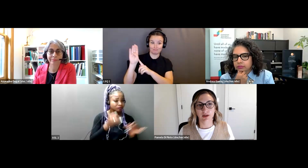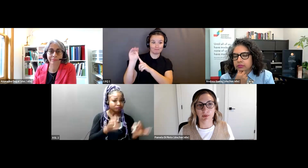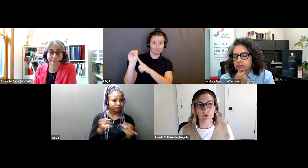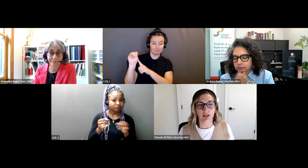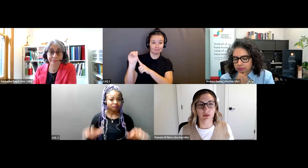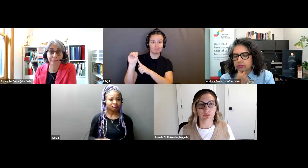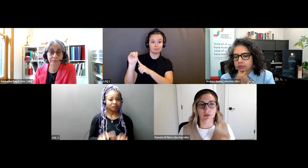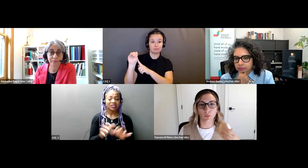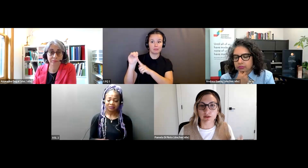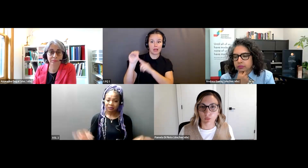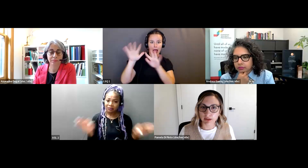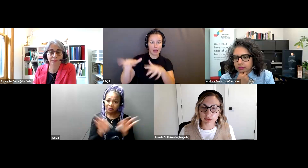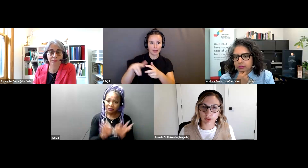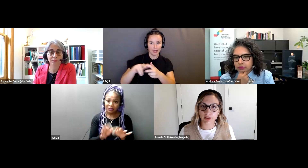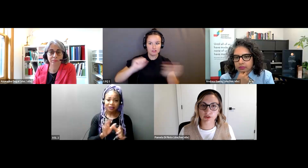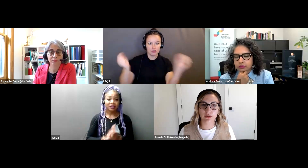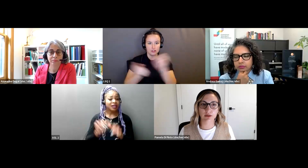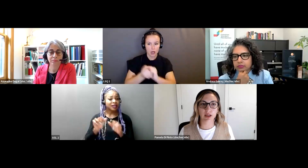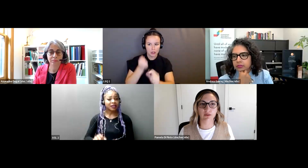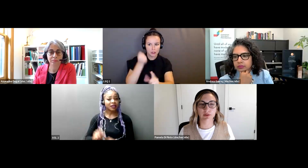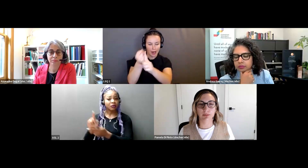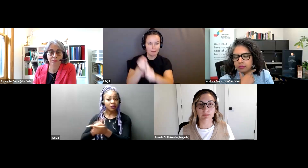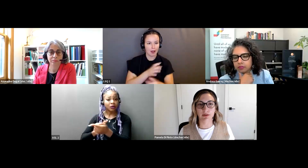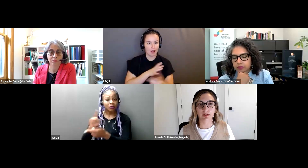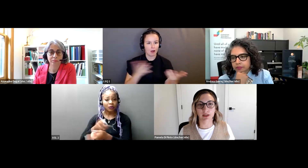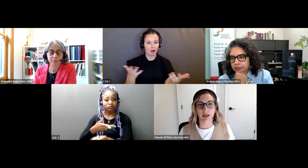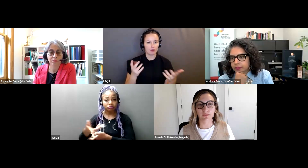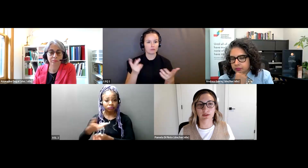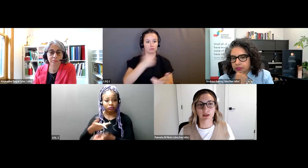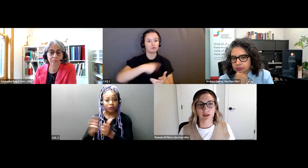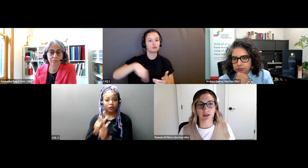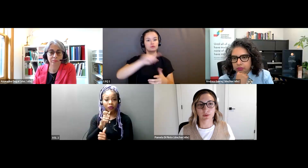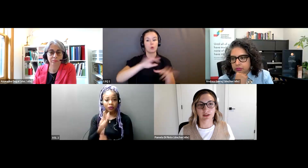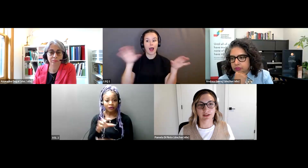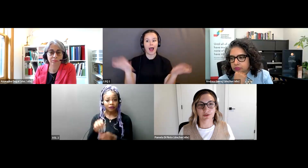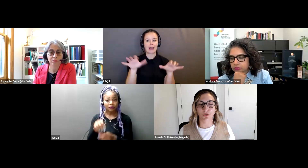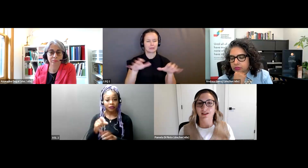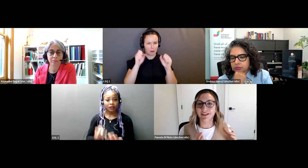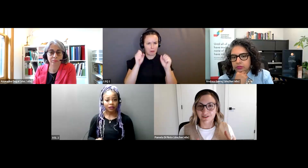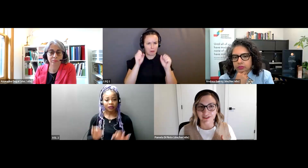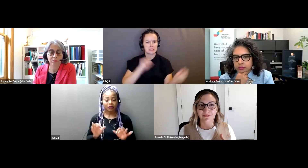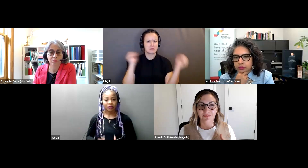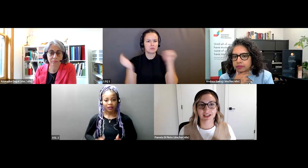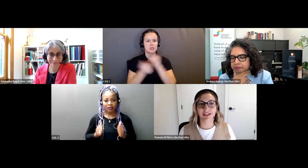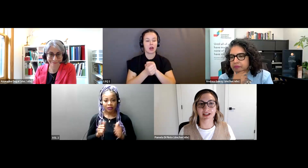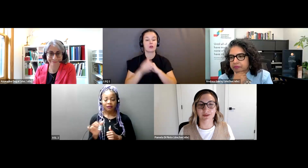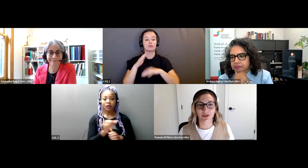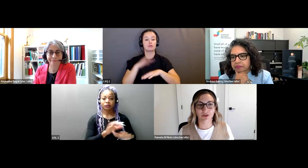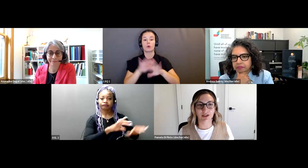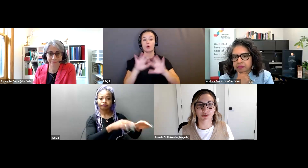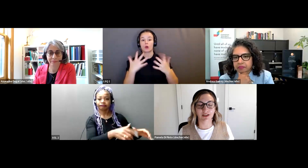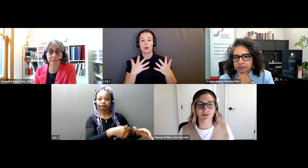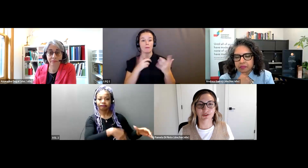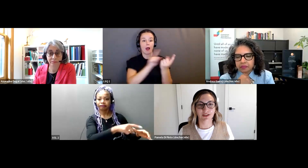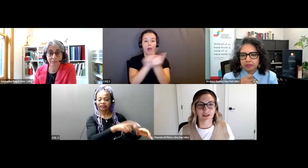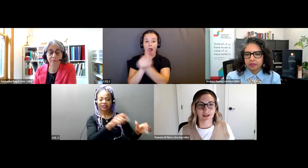matter, both in those one-to-one interactions that we have with the people in our lives, as well as, collectively, they can add up to